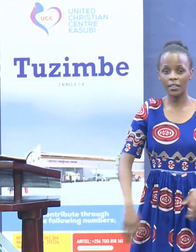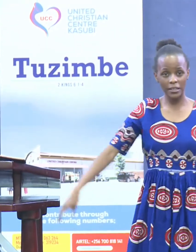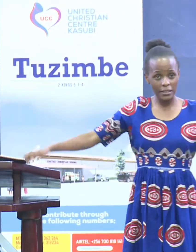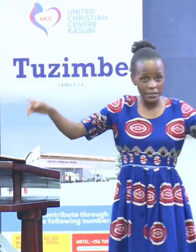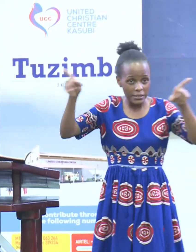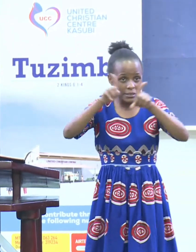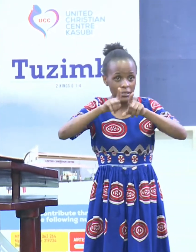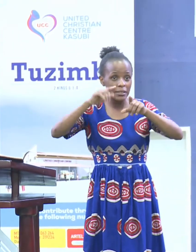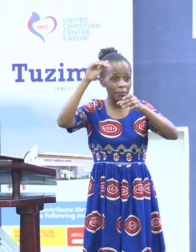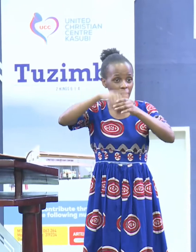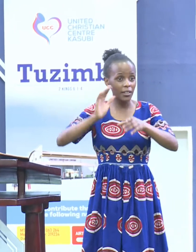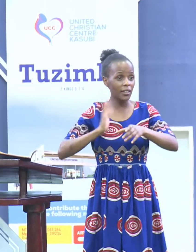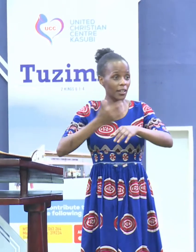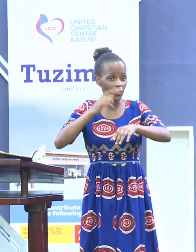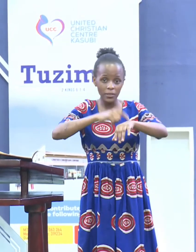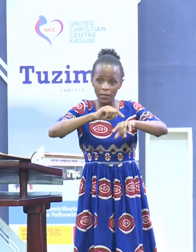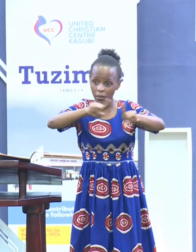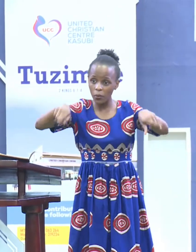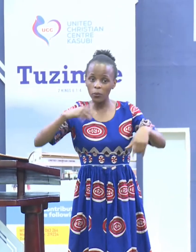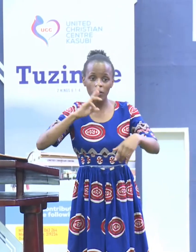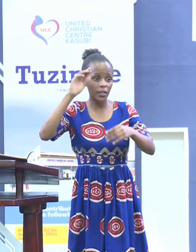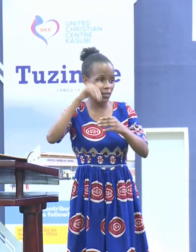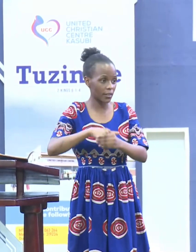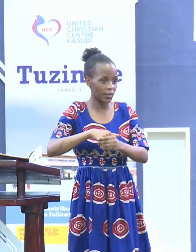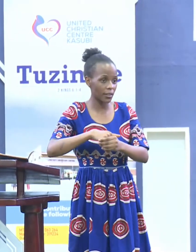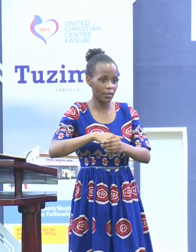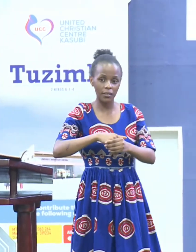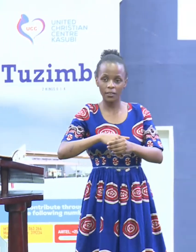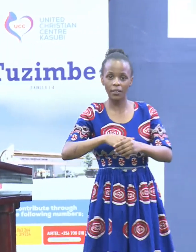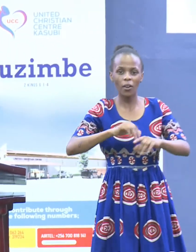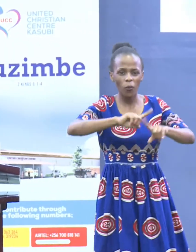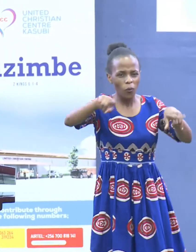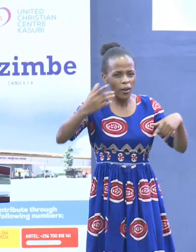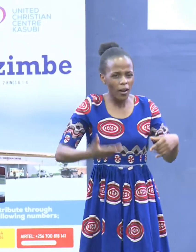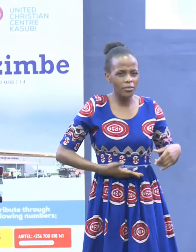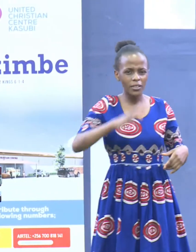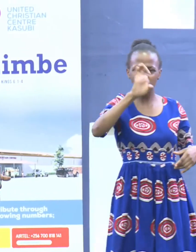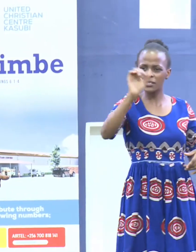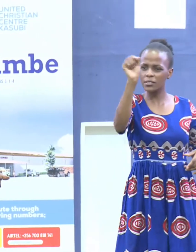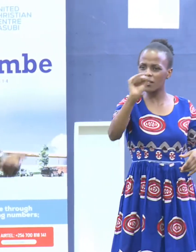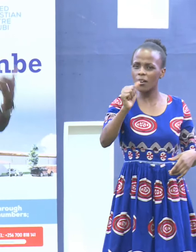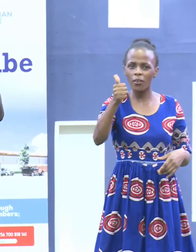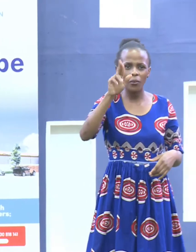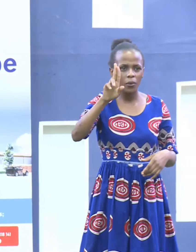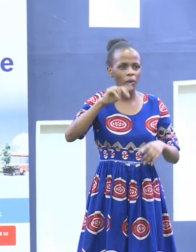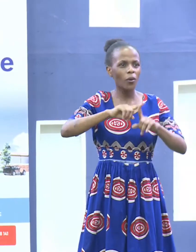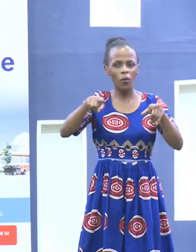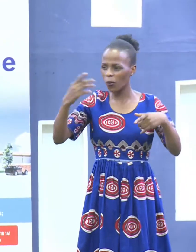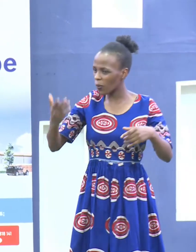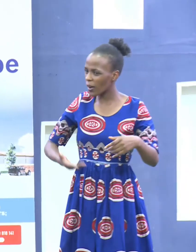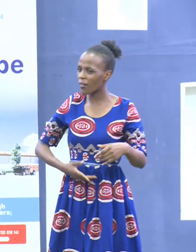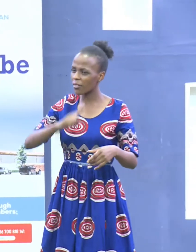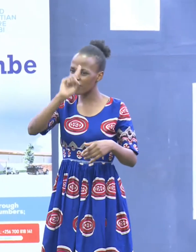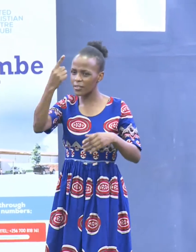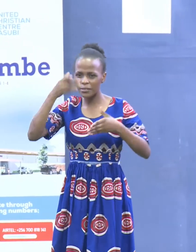mu mulembe gwafe gwe tulimu. The likewise in our generation. Tulina Esau. We have Esau. Tulina omwana